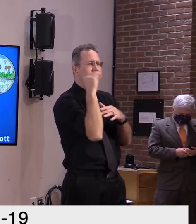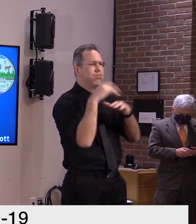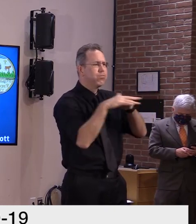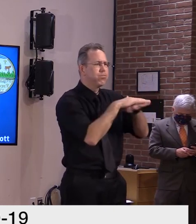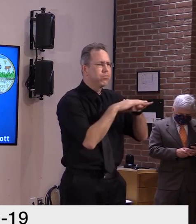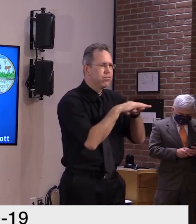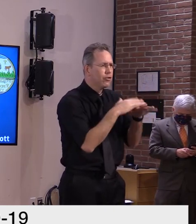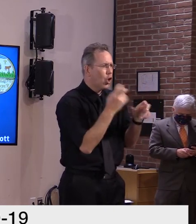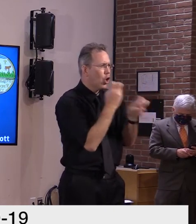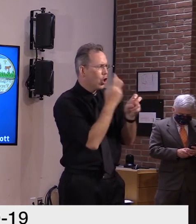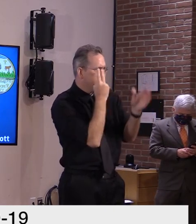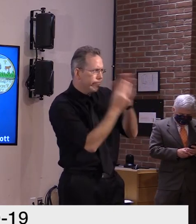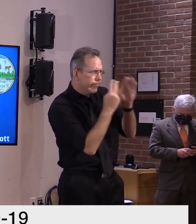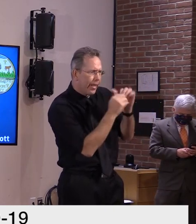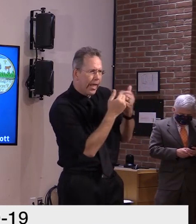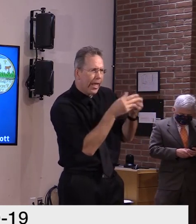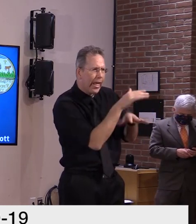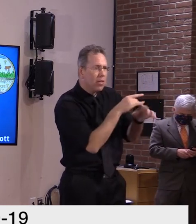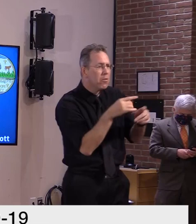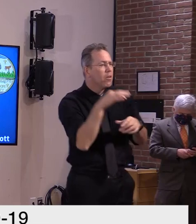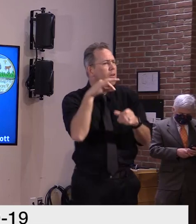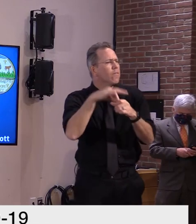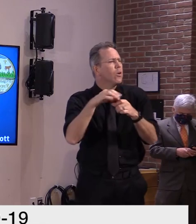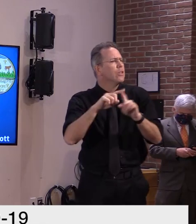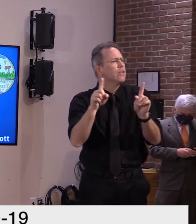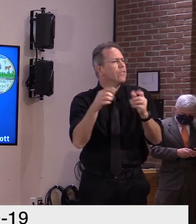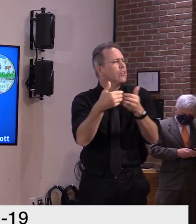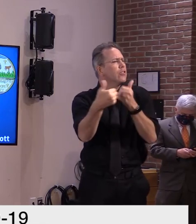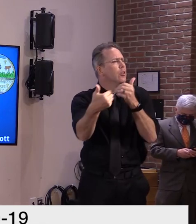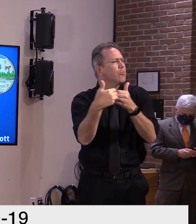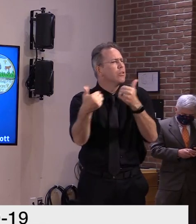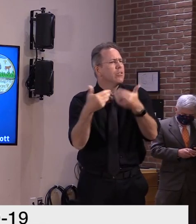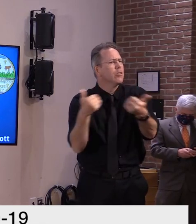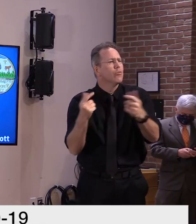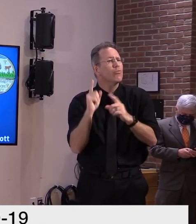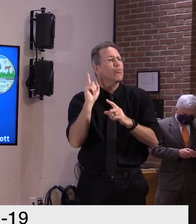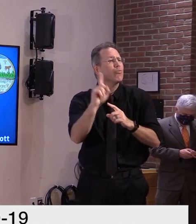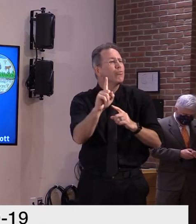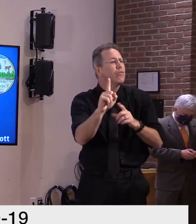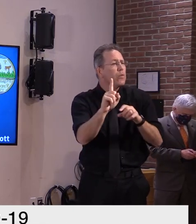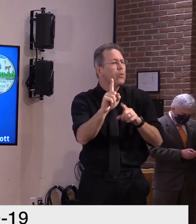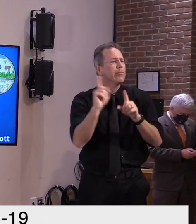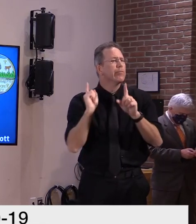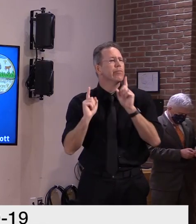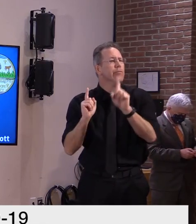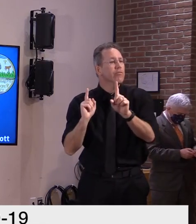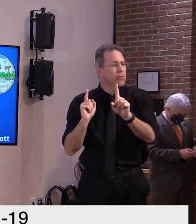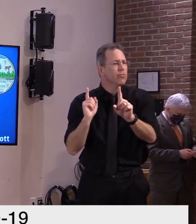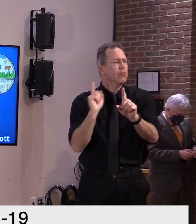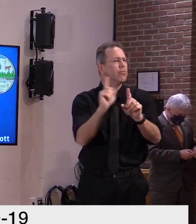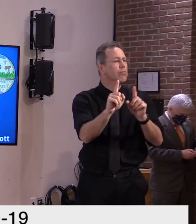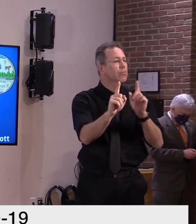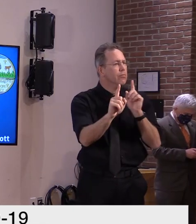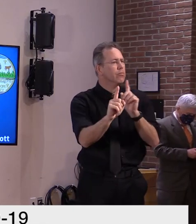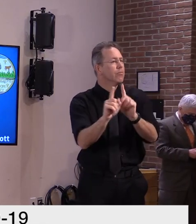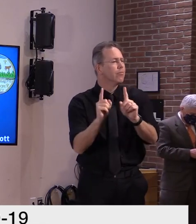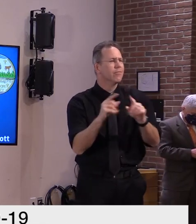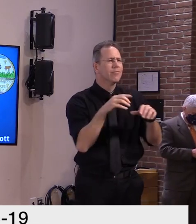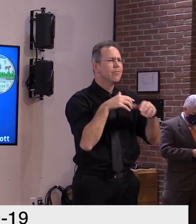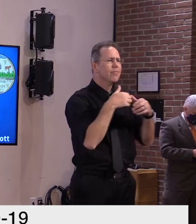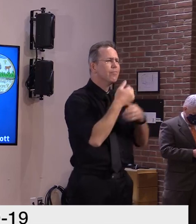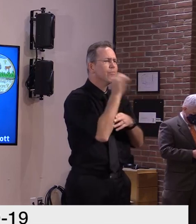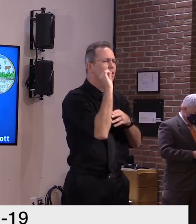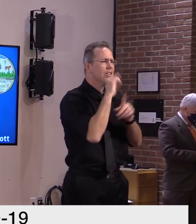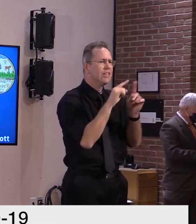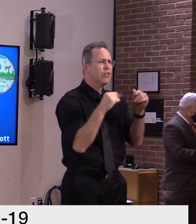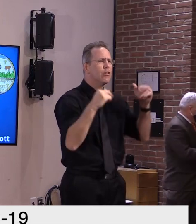times, even though I know people wore masks pretty consistently. So that's a little bit higher risk